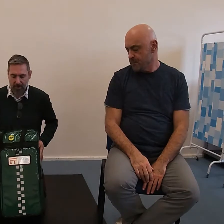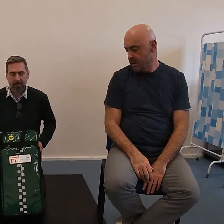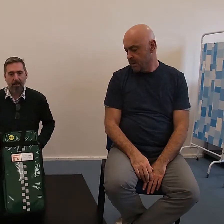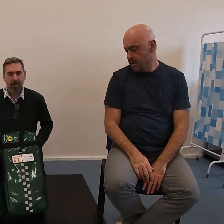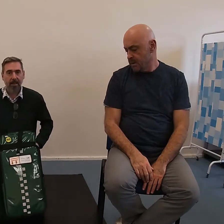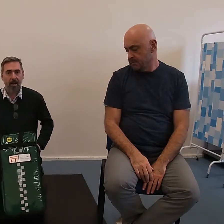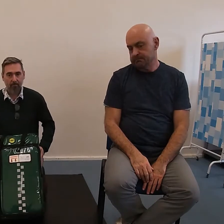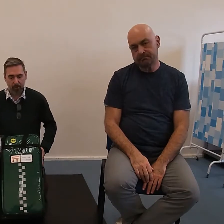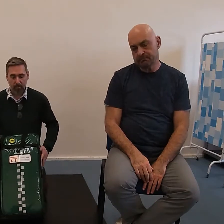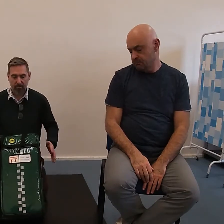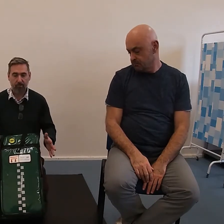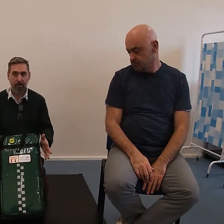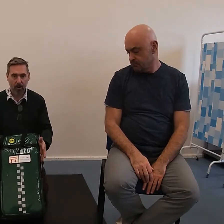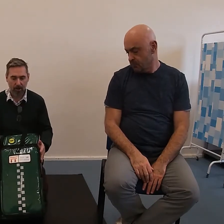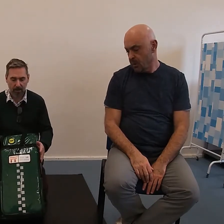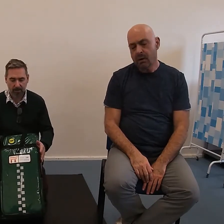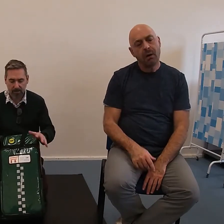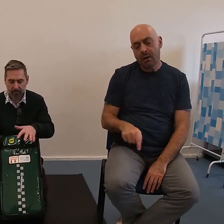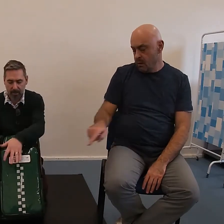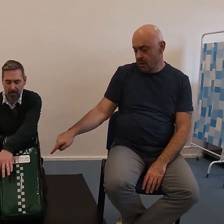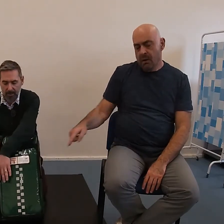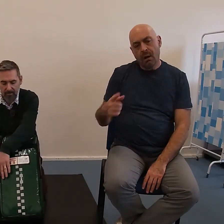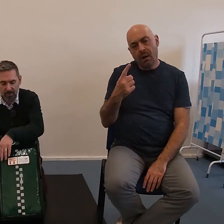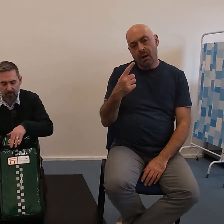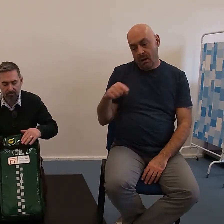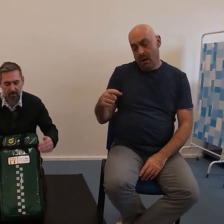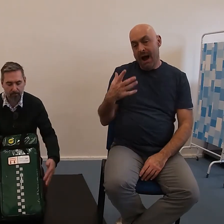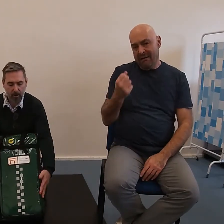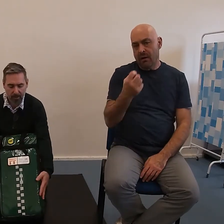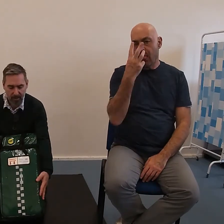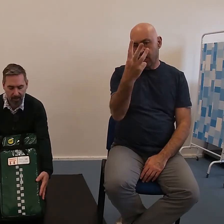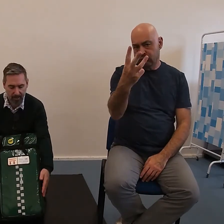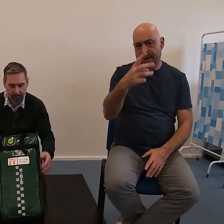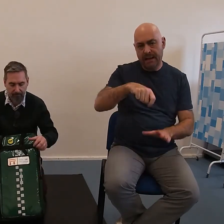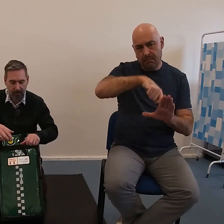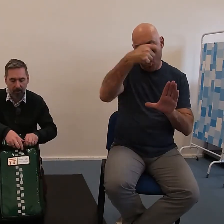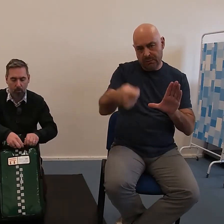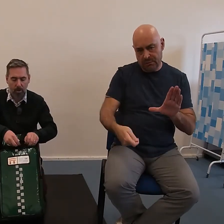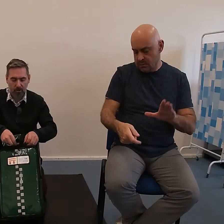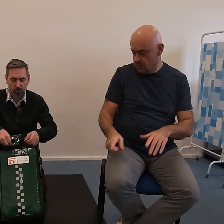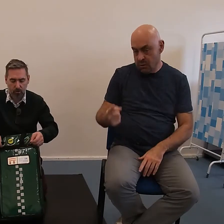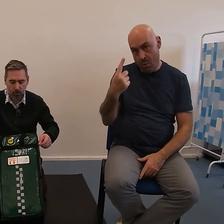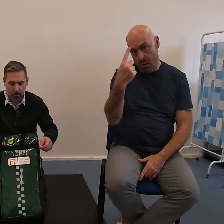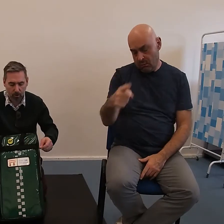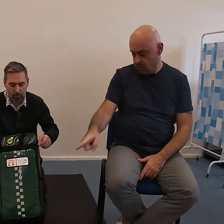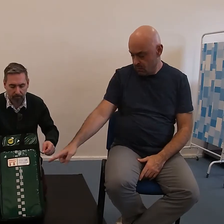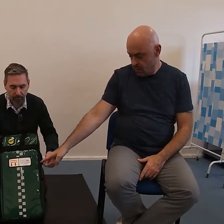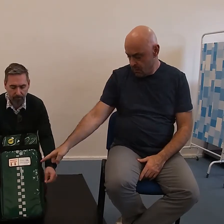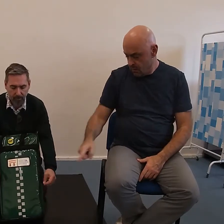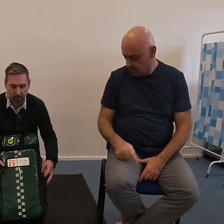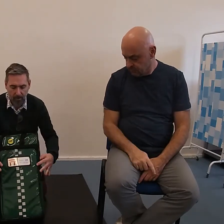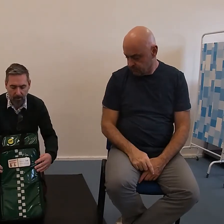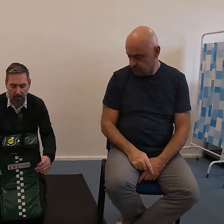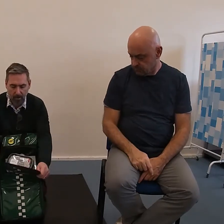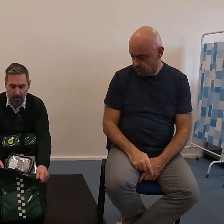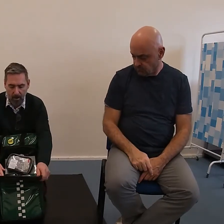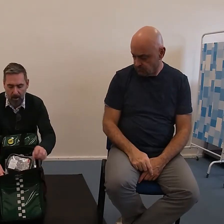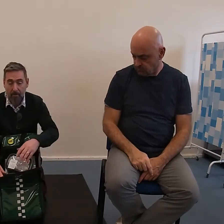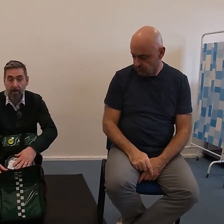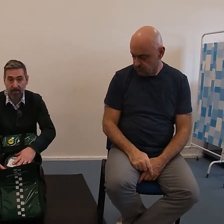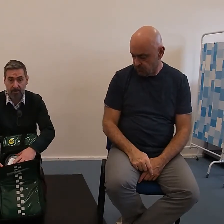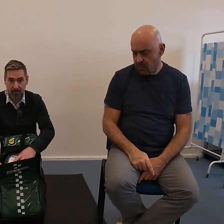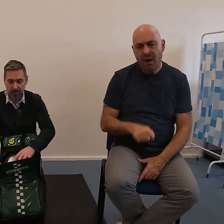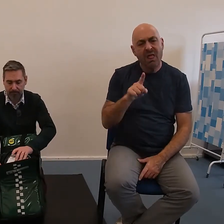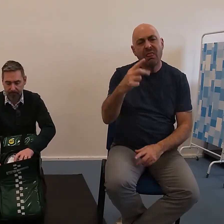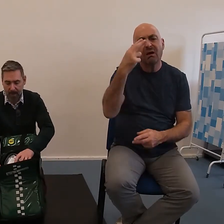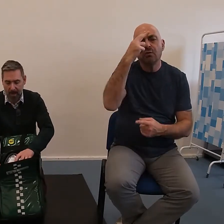Now, basically it comes with 3 pockets. In this front pocket here, we store